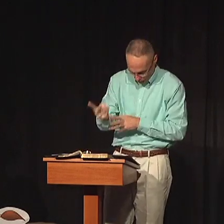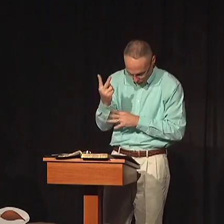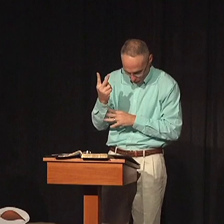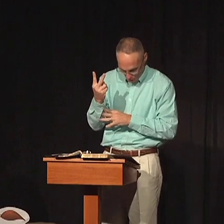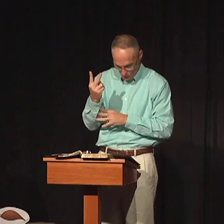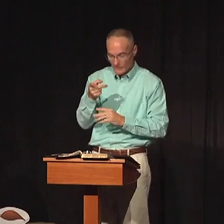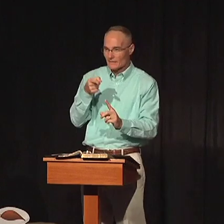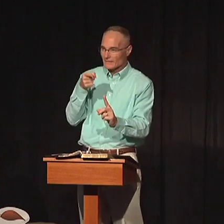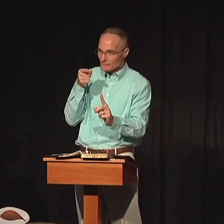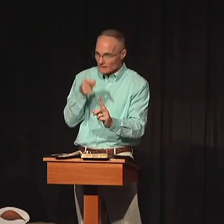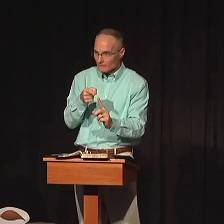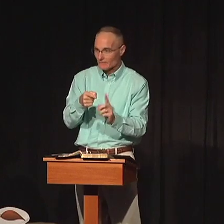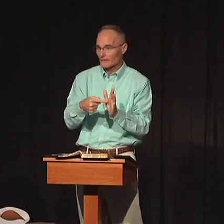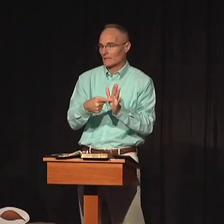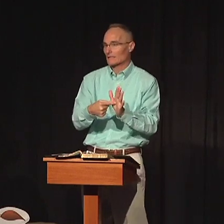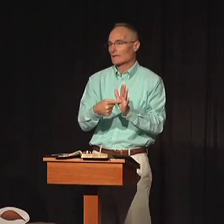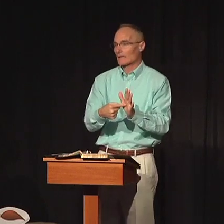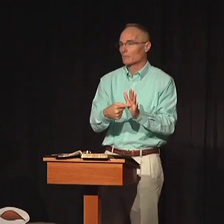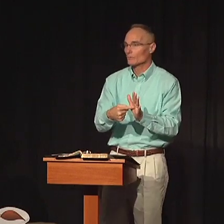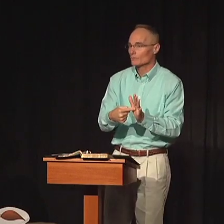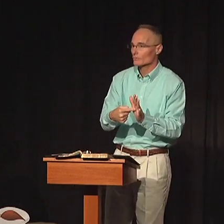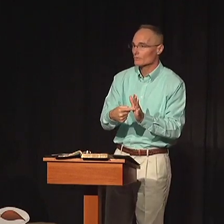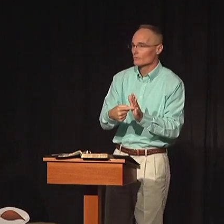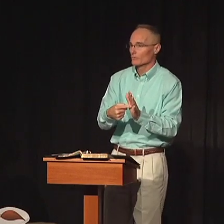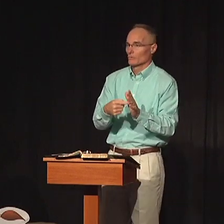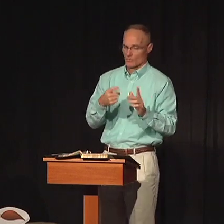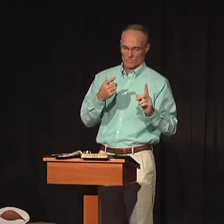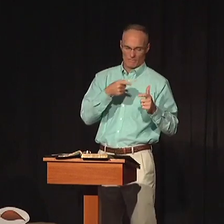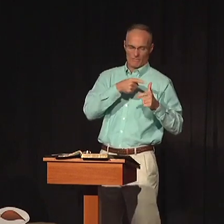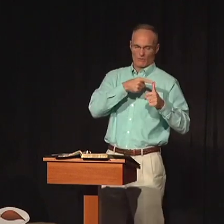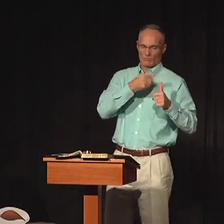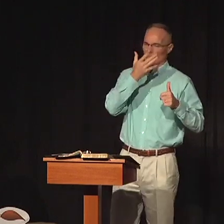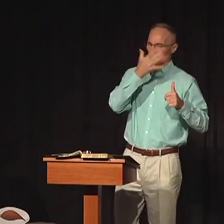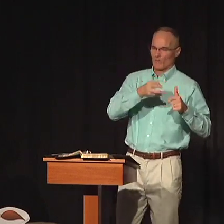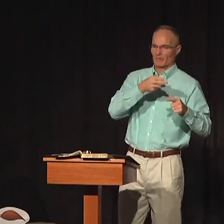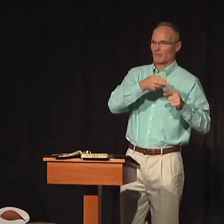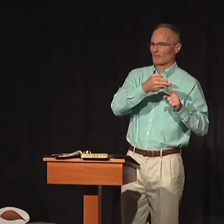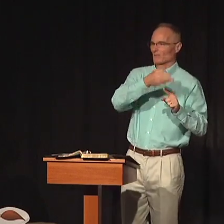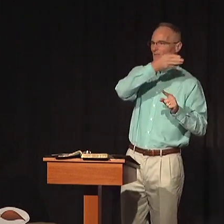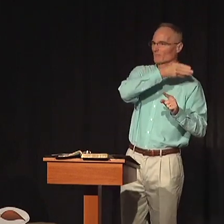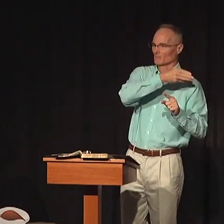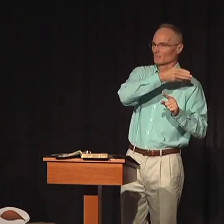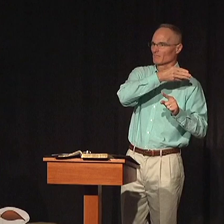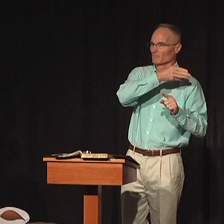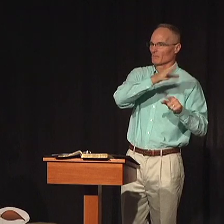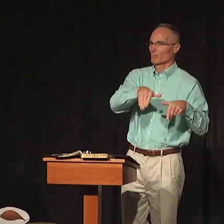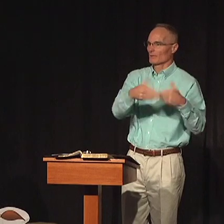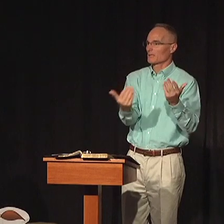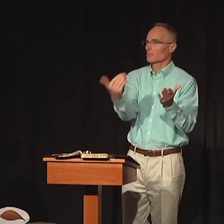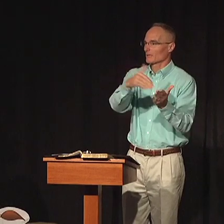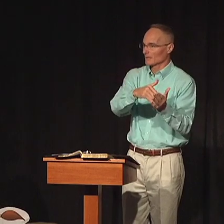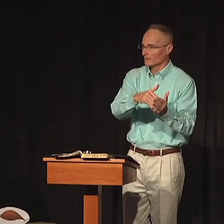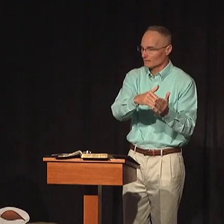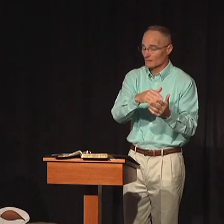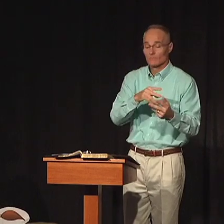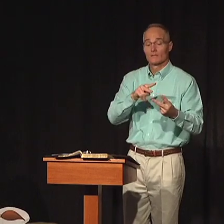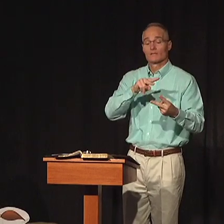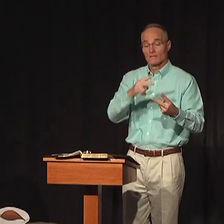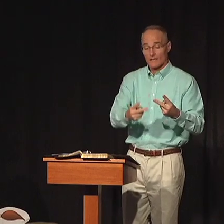Peter's addressing two specific examples here. The first one we already mentioned previously, but we're mentioning